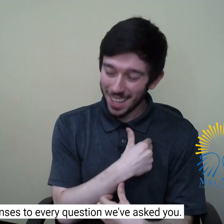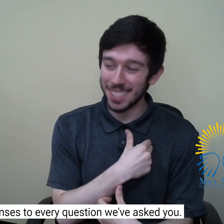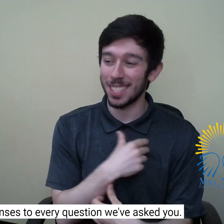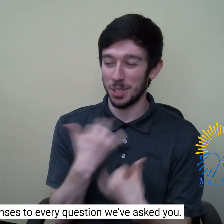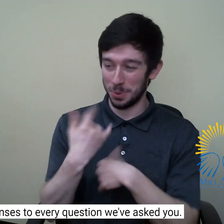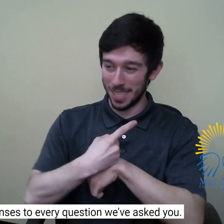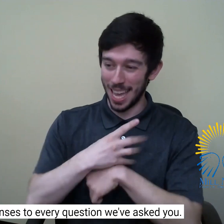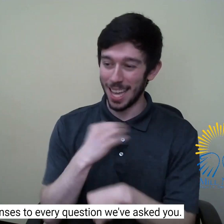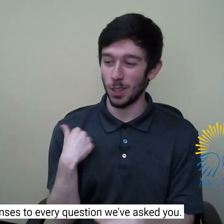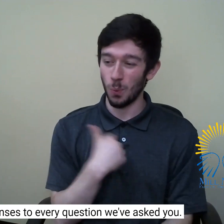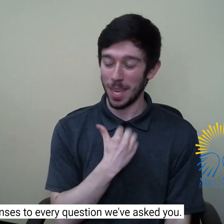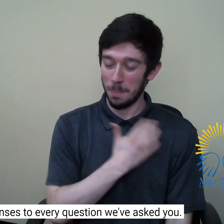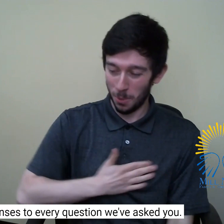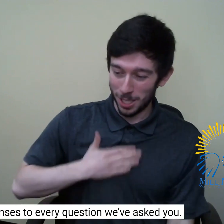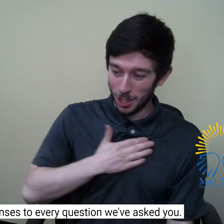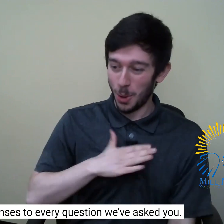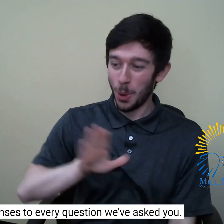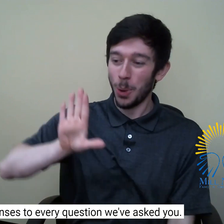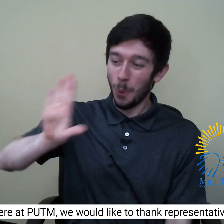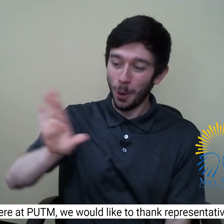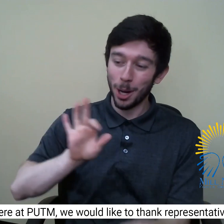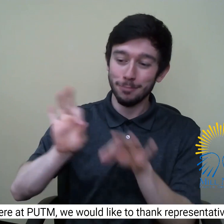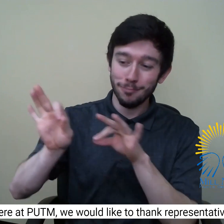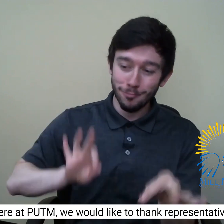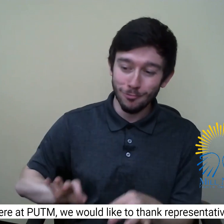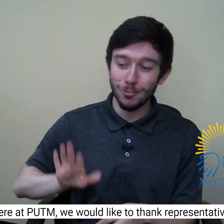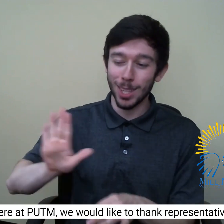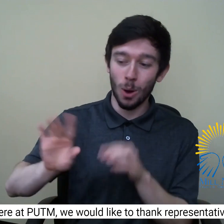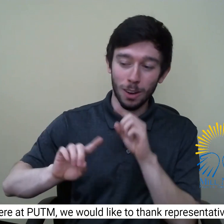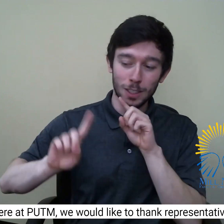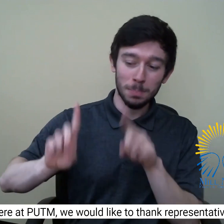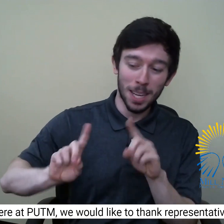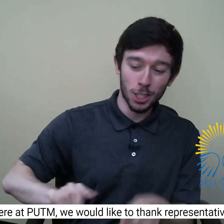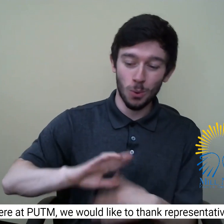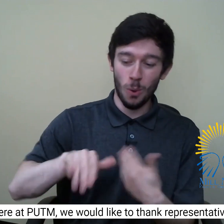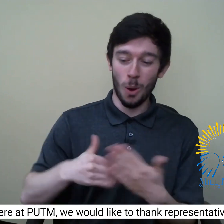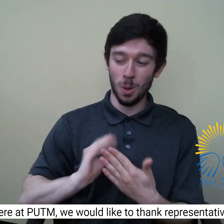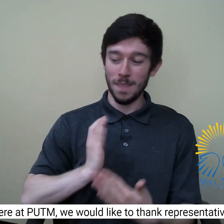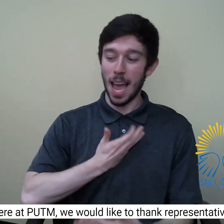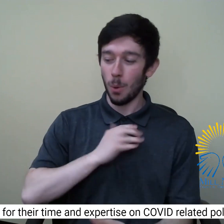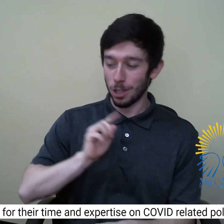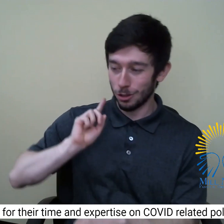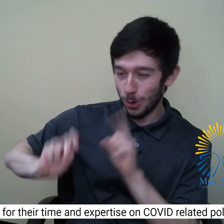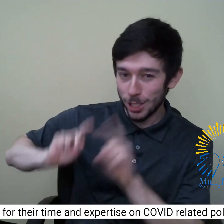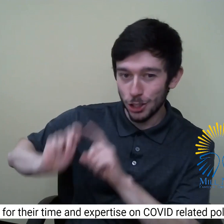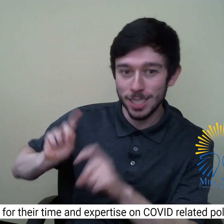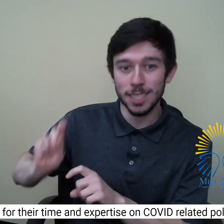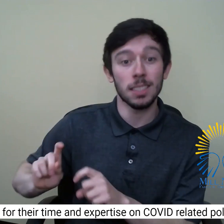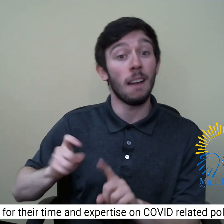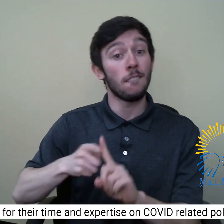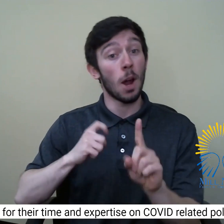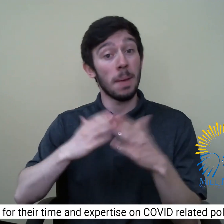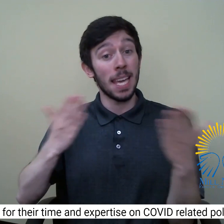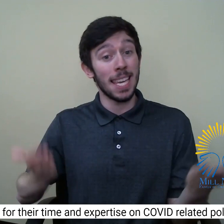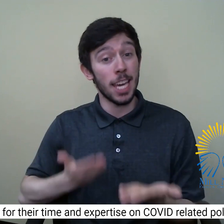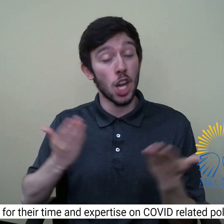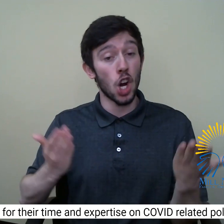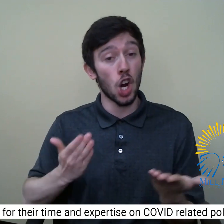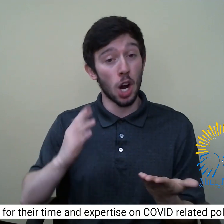responses to every question we've asked you. On behalf of all of us here at Putnam, we would like to thank Representatives Houlahan and Moulton for their time and expertise